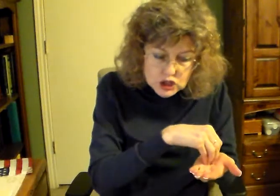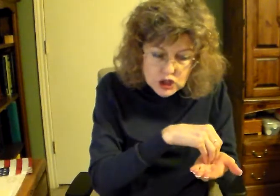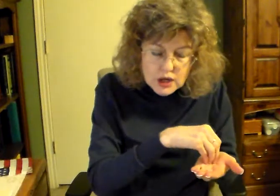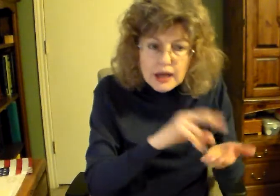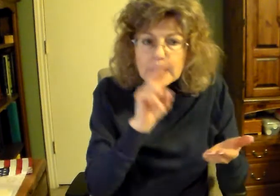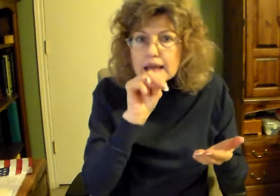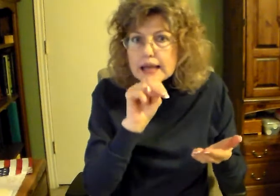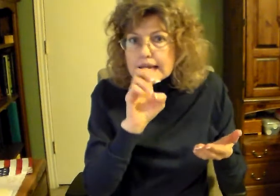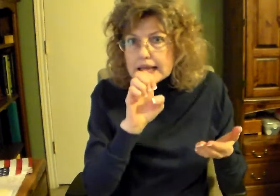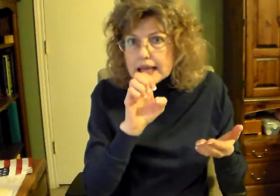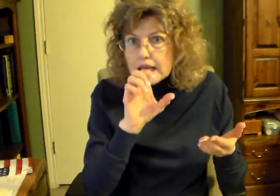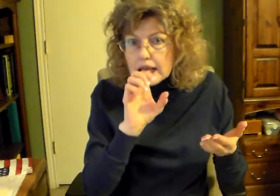here.